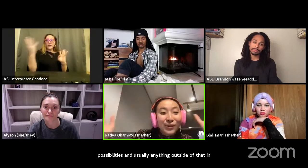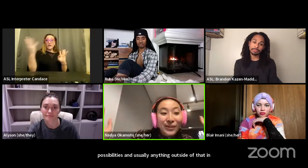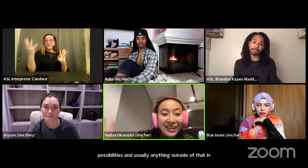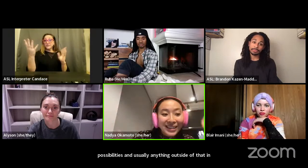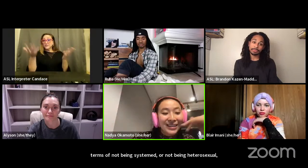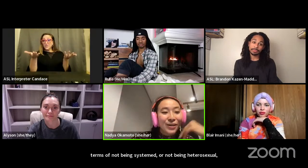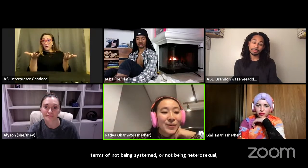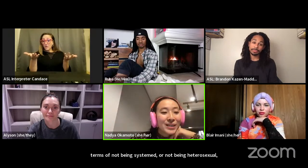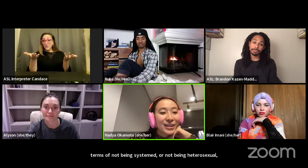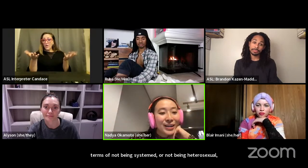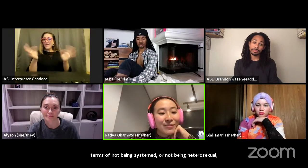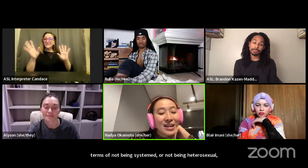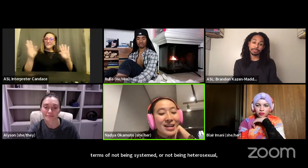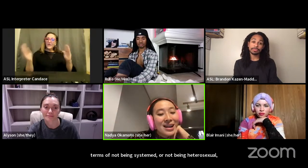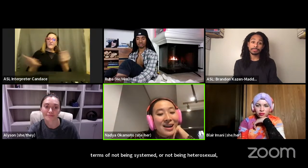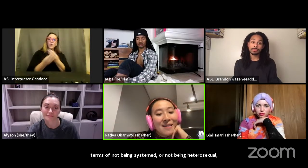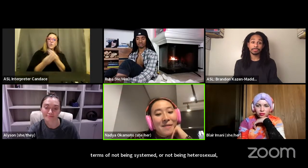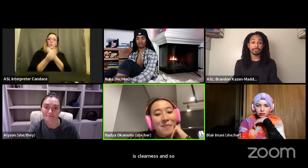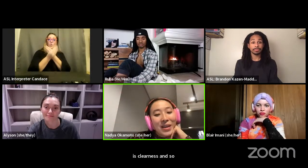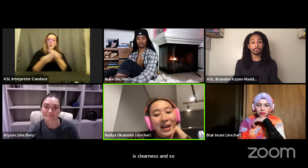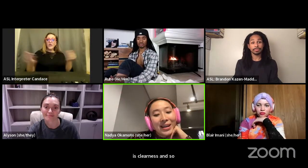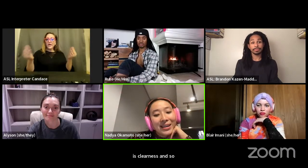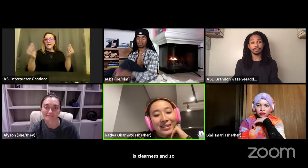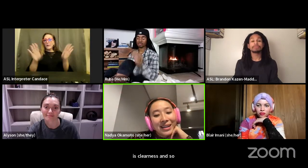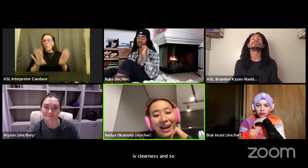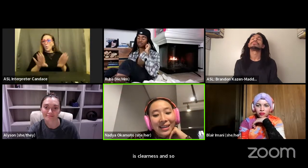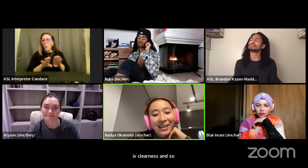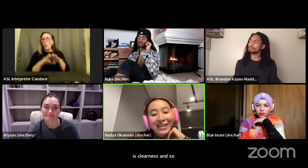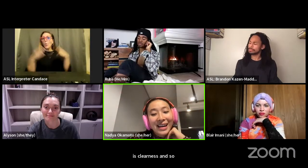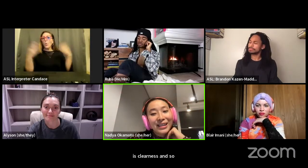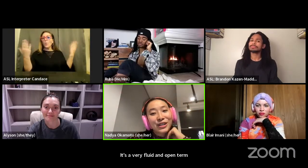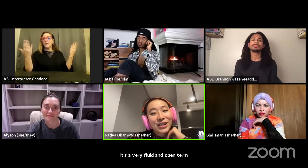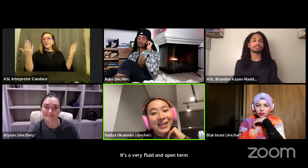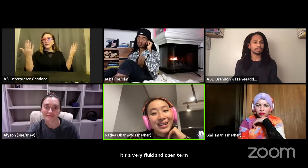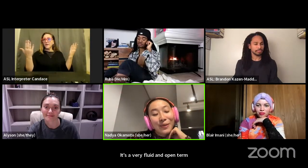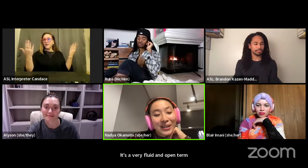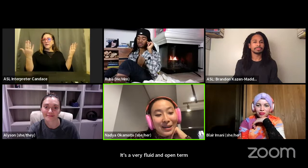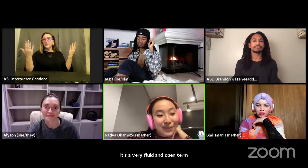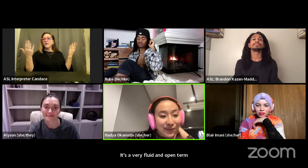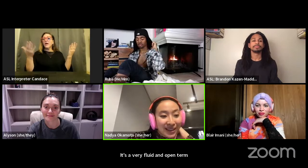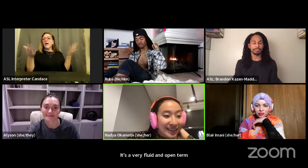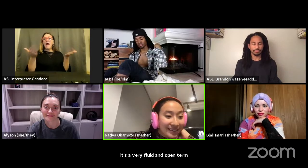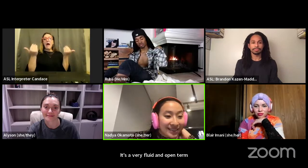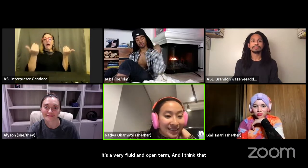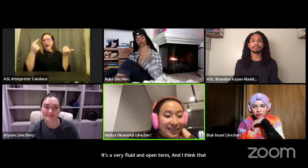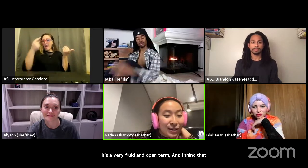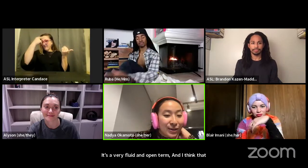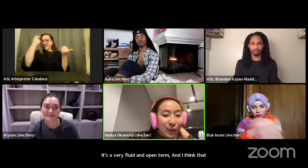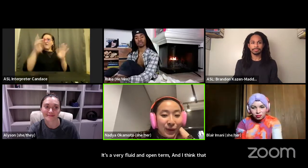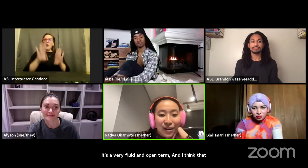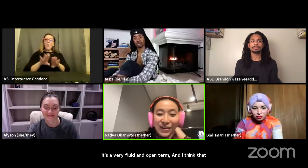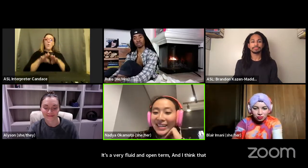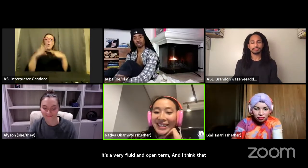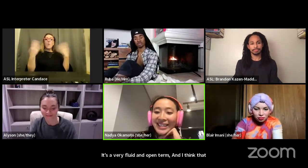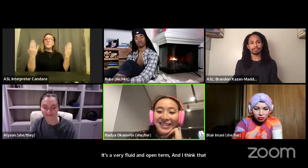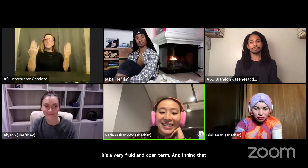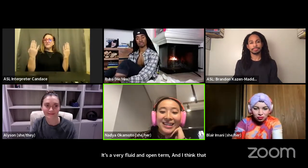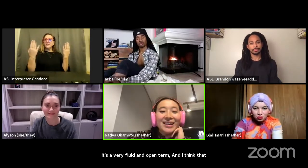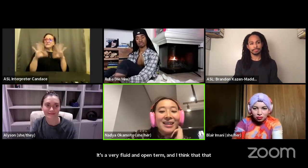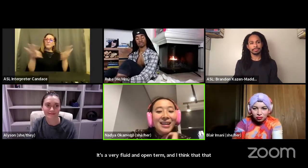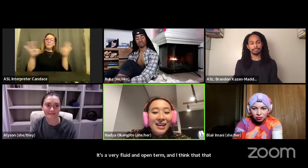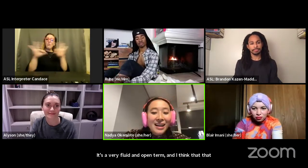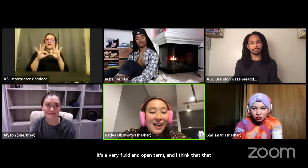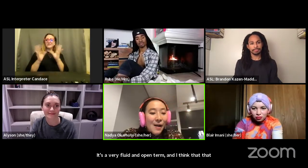very fluid and open term. And I think that that usually opens up some really, you know, important